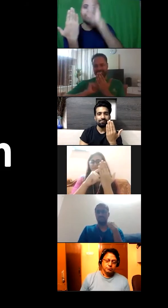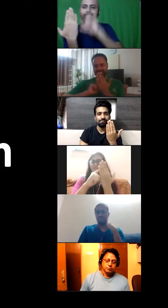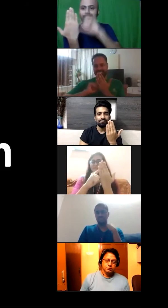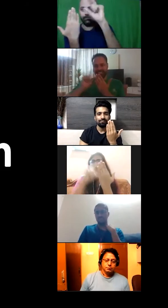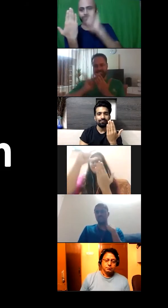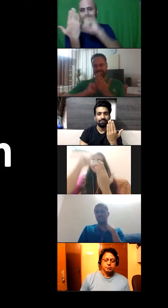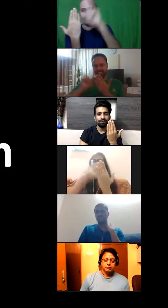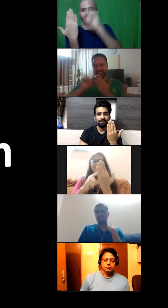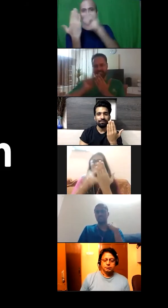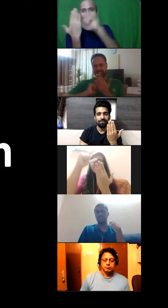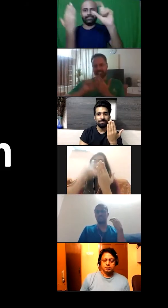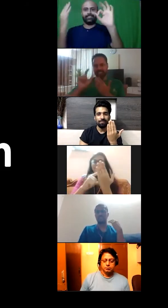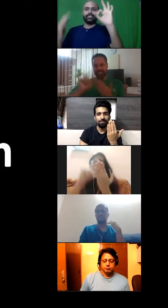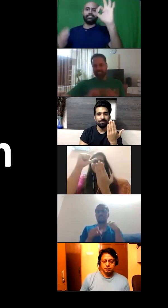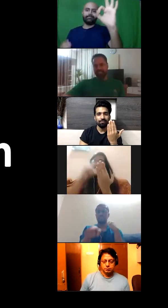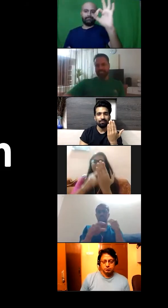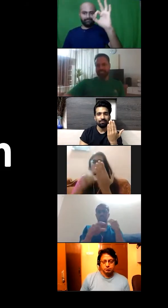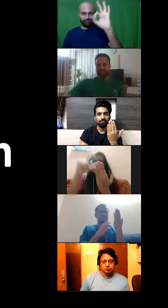your palm.